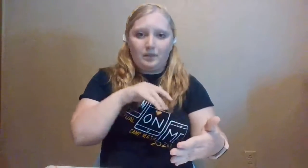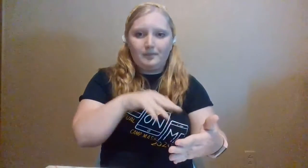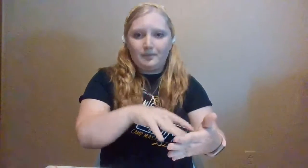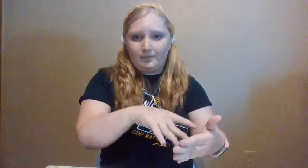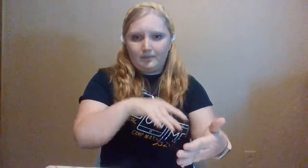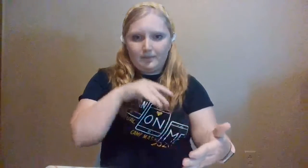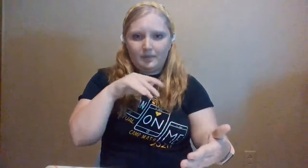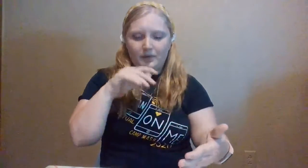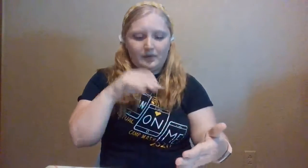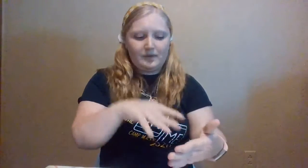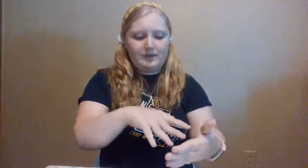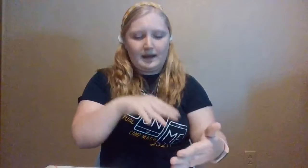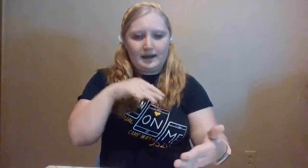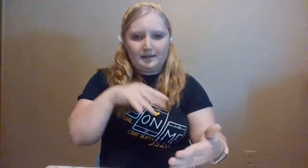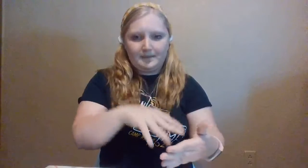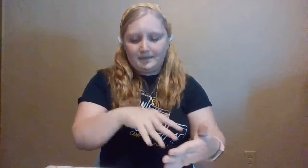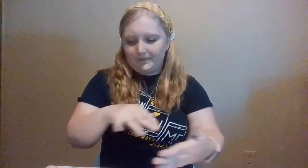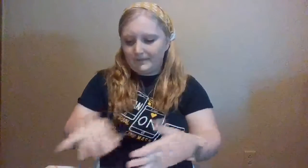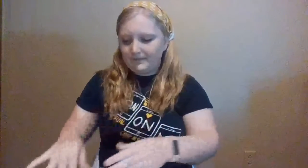palm. So study.